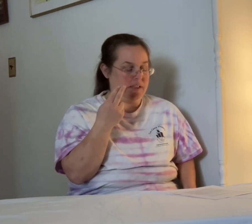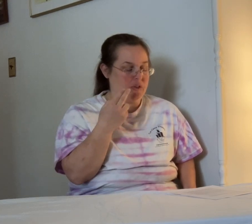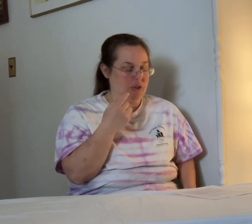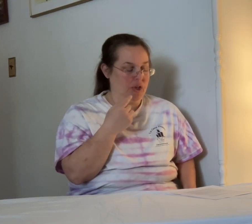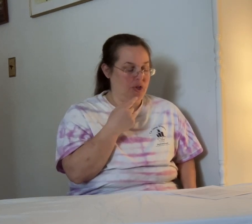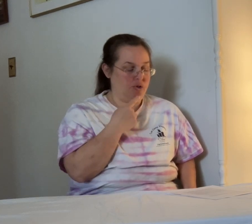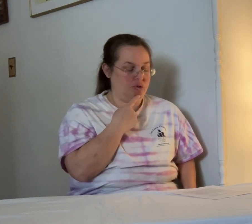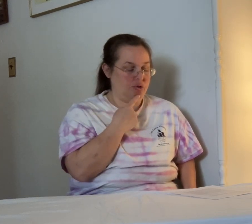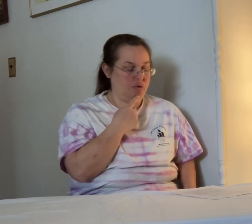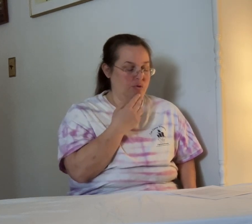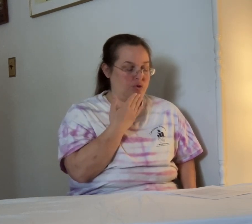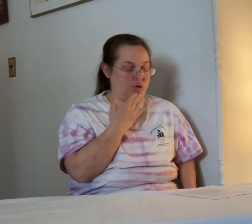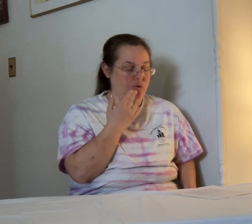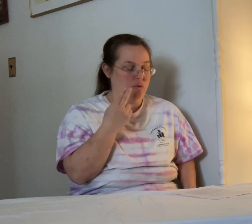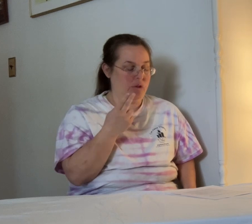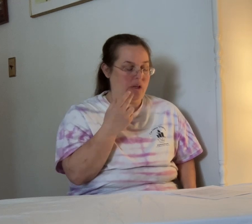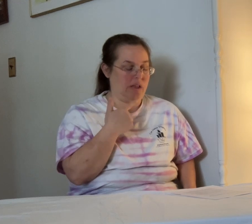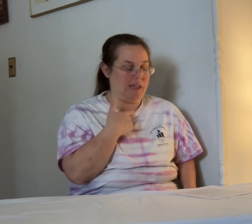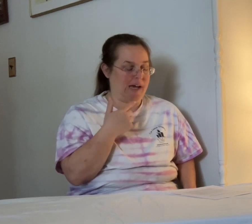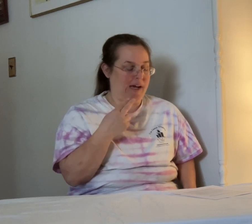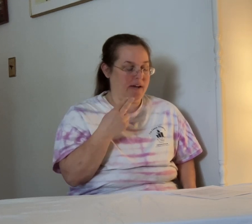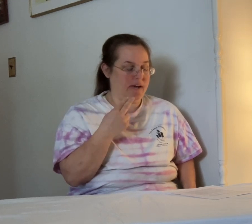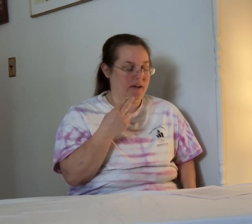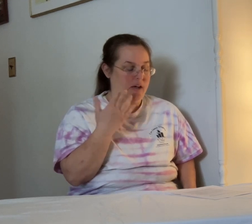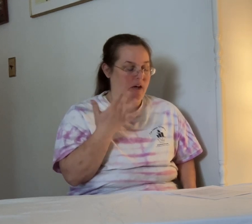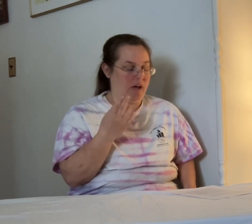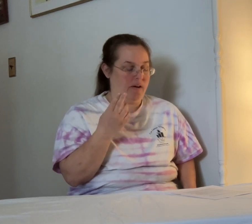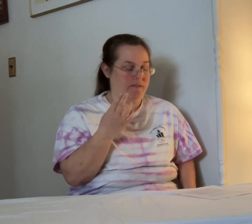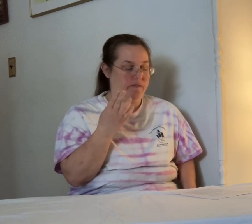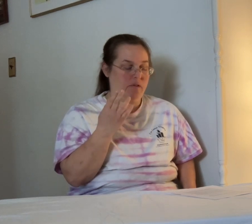CLTs due to the lack of